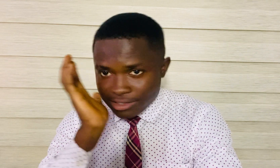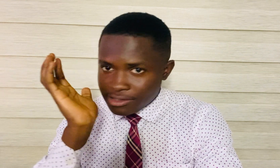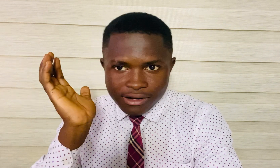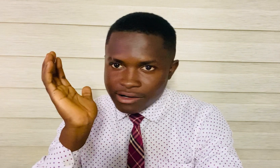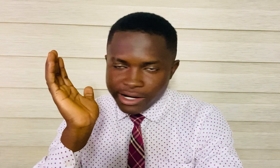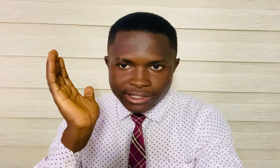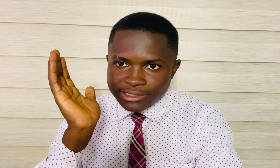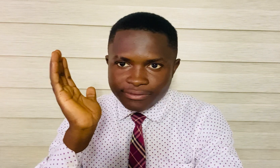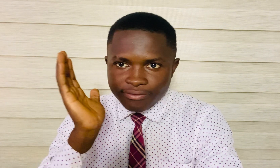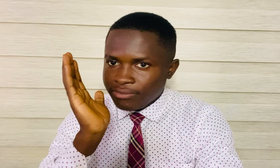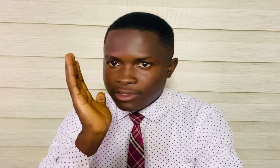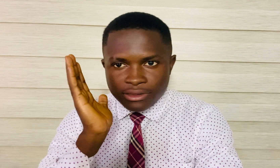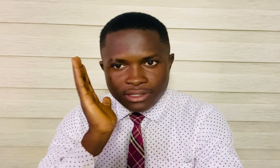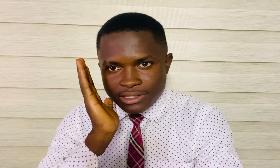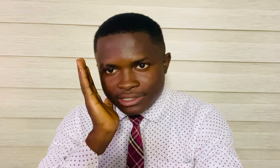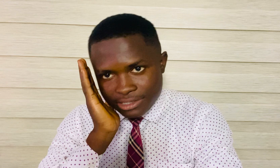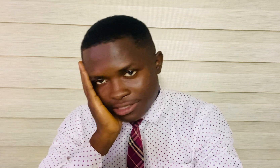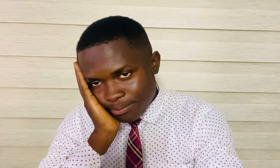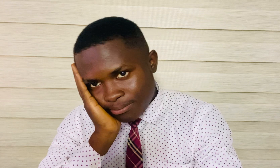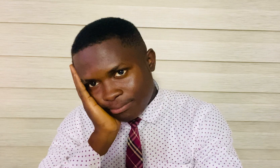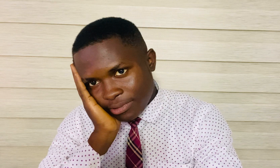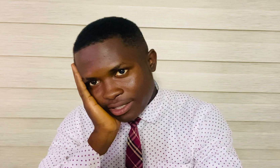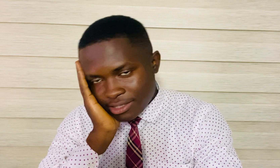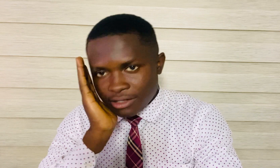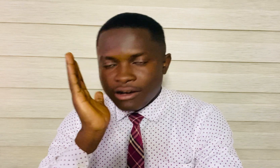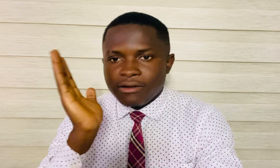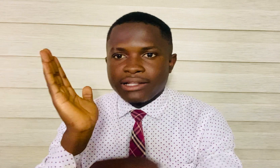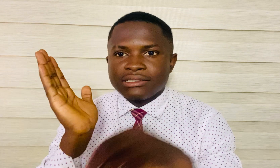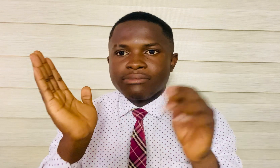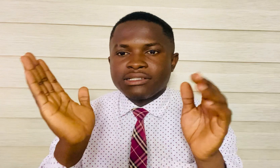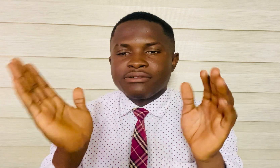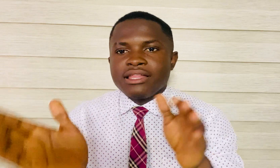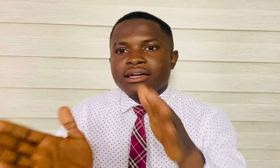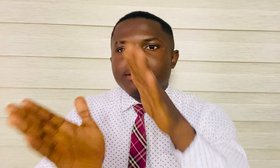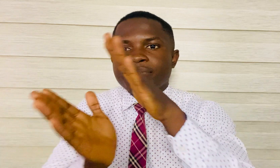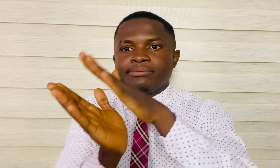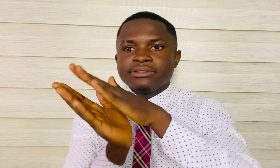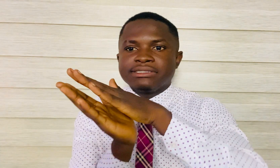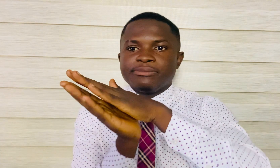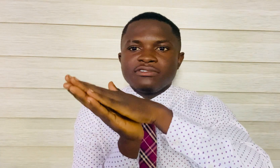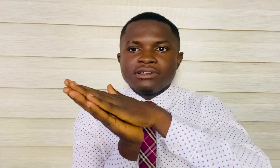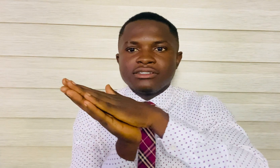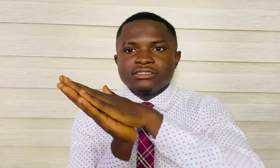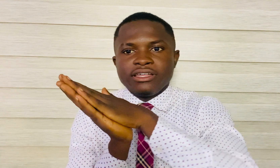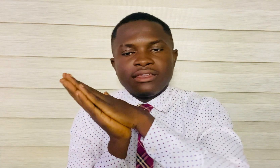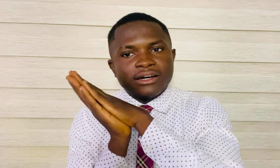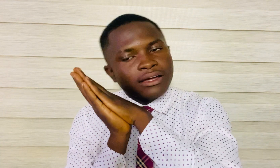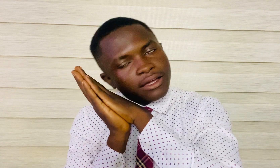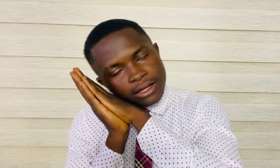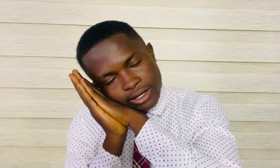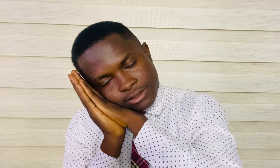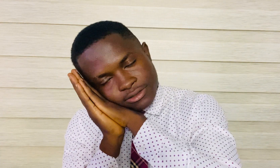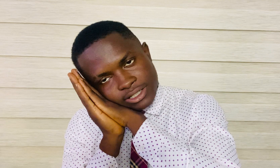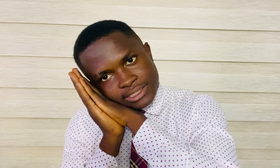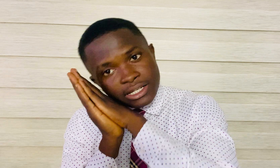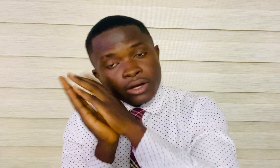not correct. Sleep is not correct, but rather put both hands together and do this.